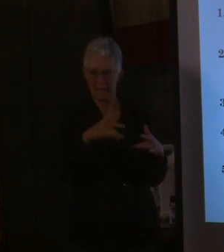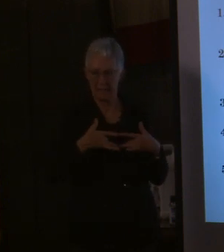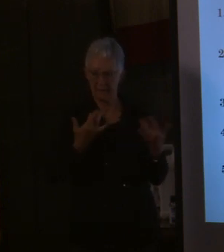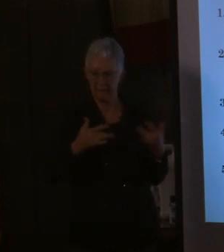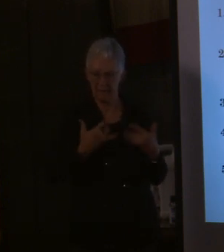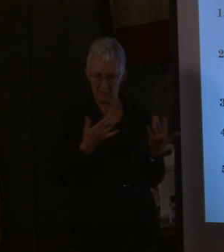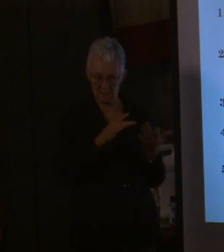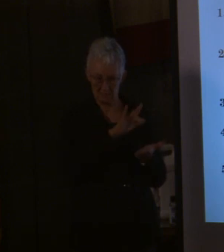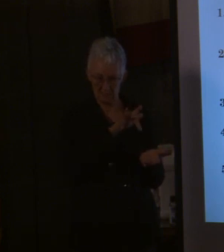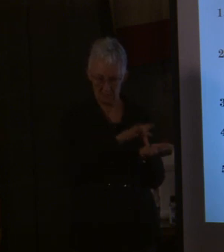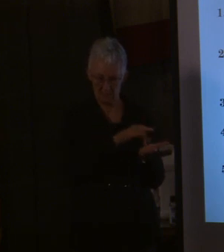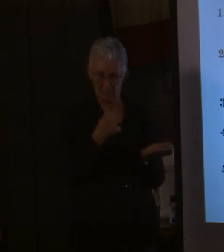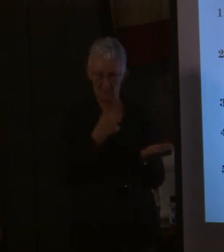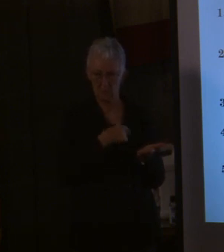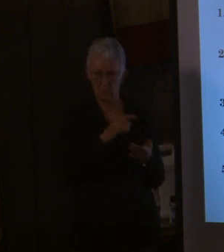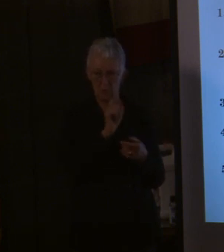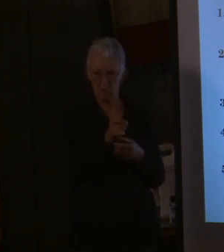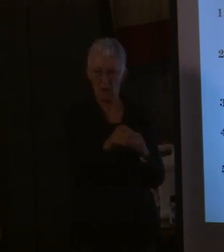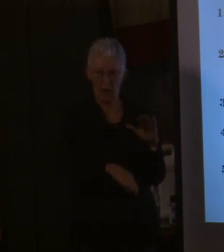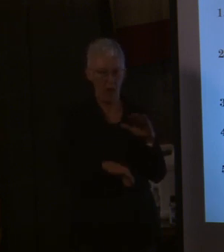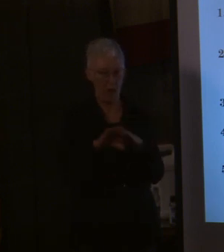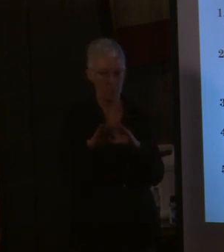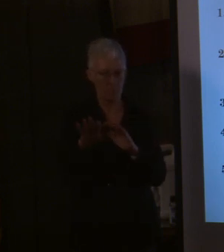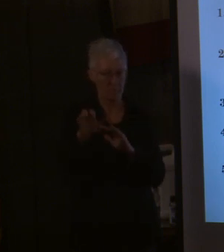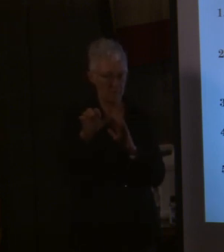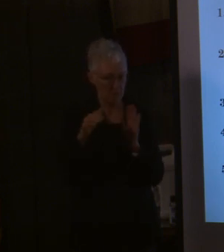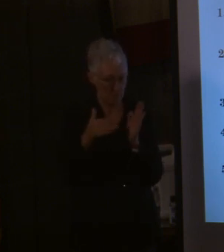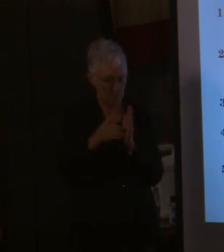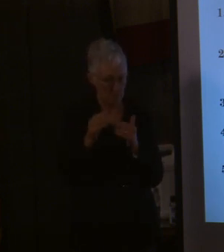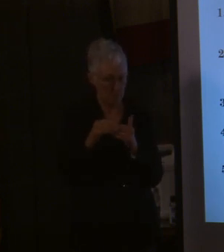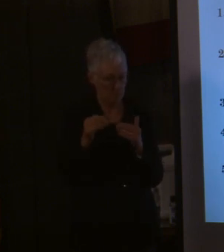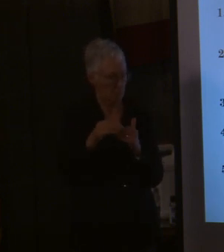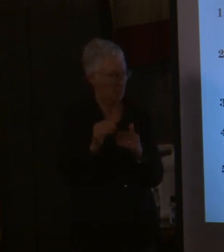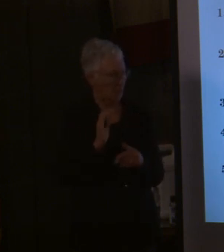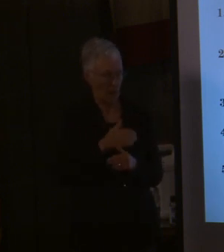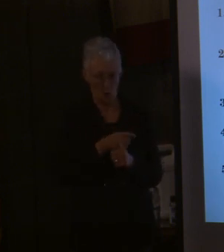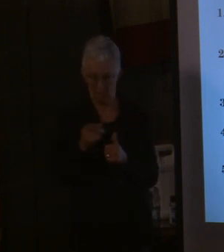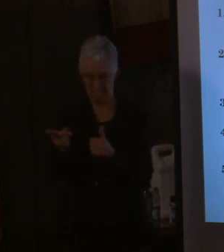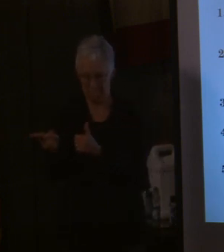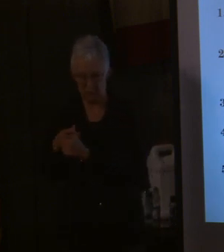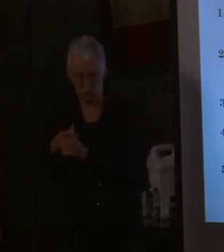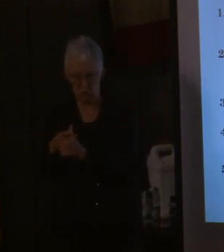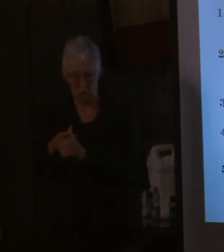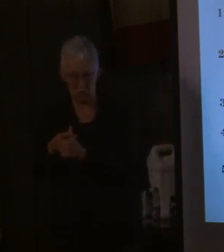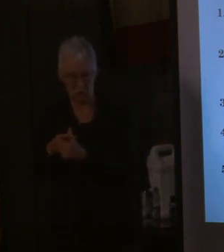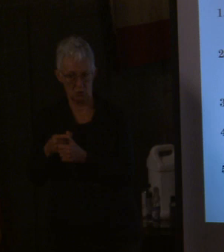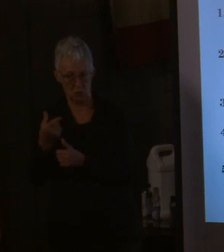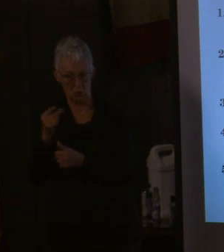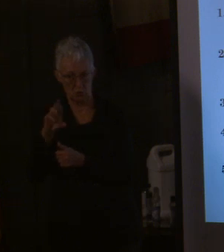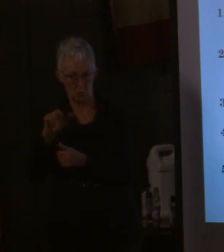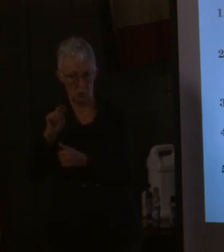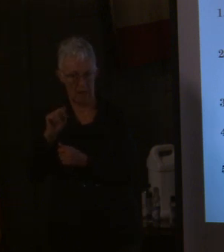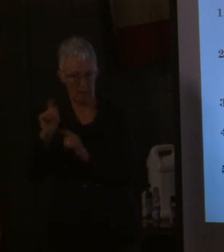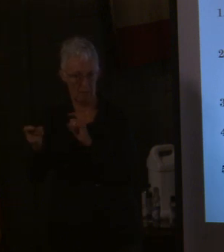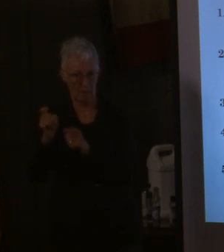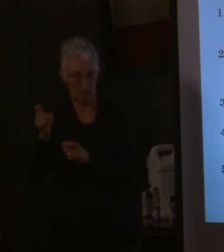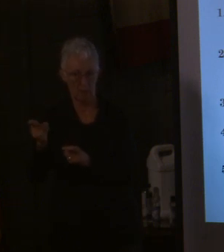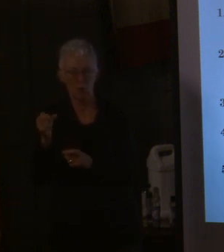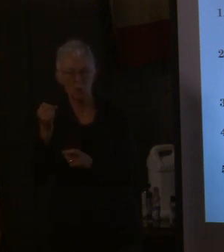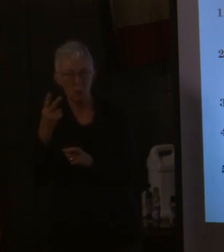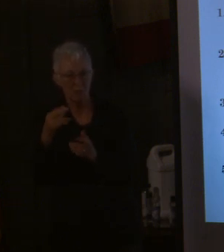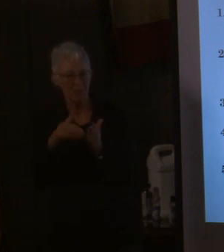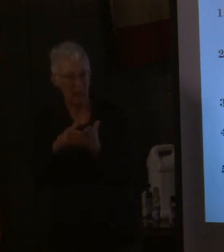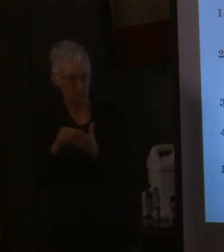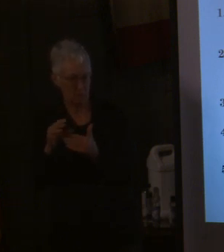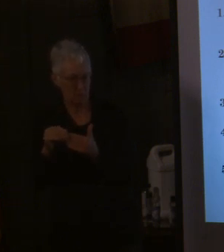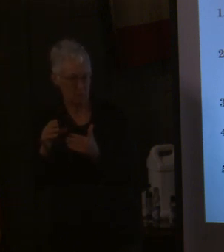up to $500,000. Again, you may recall our first round of small business grants were for $12,000. So again, recognizing that we've